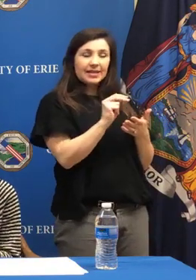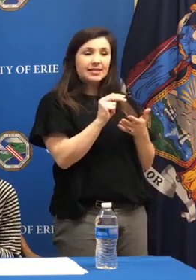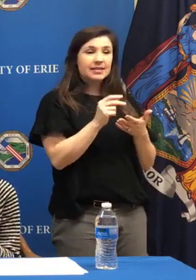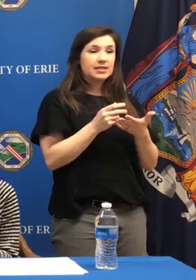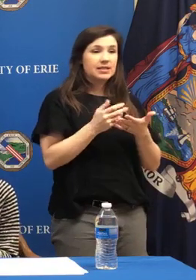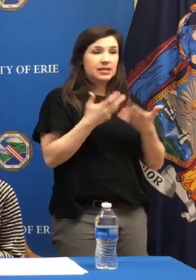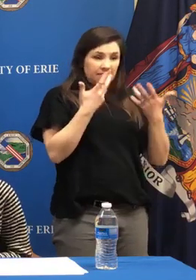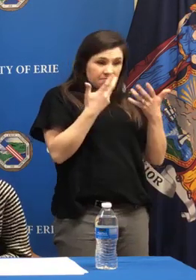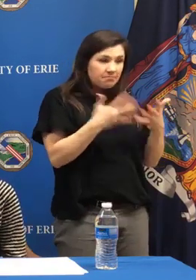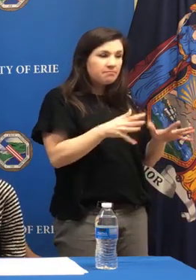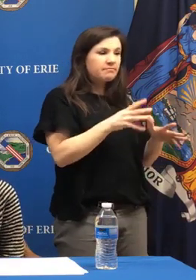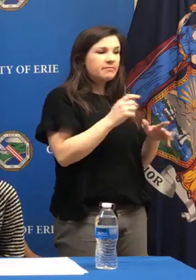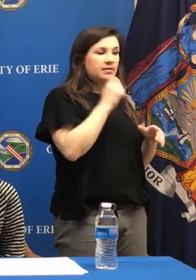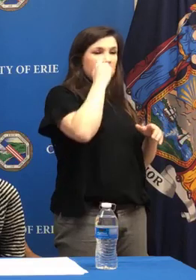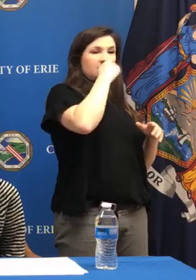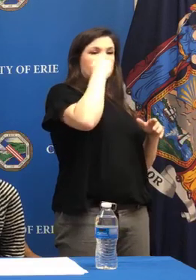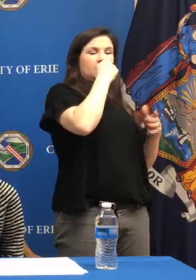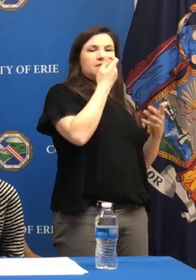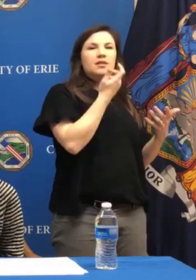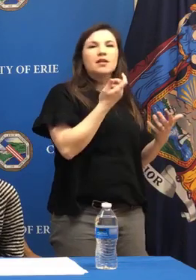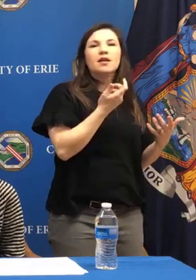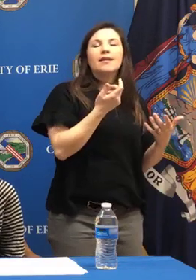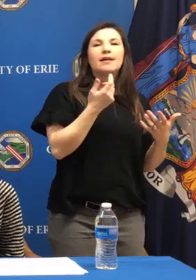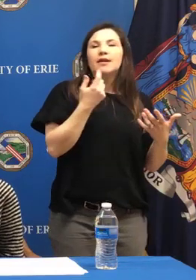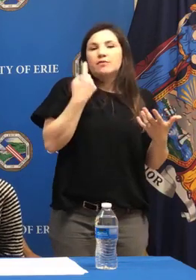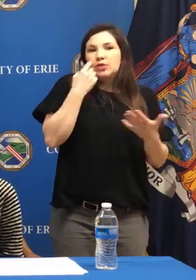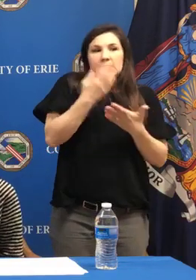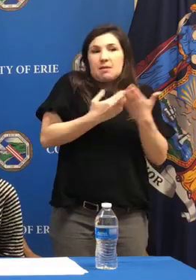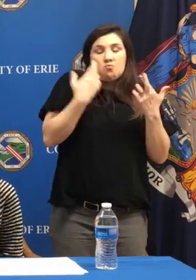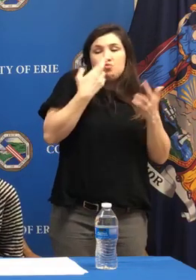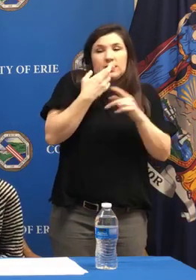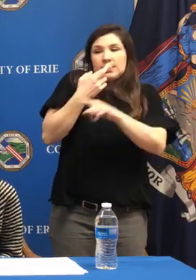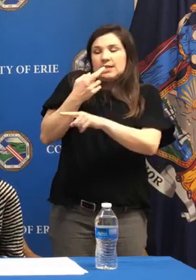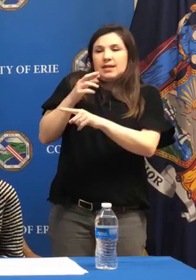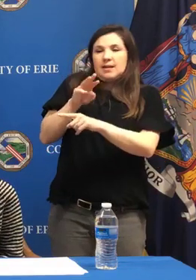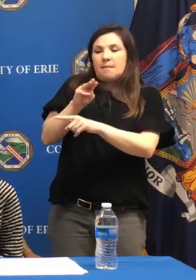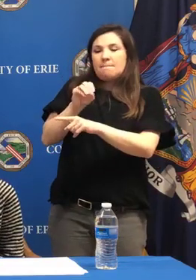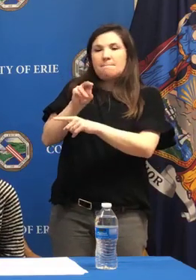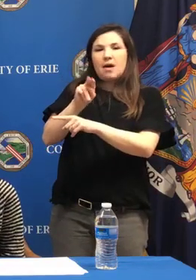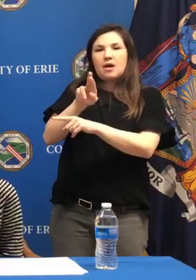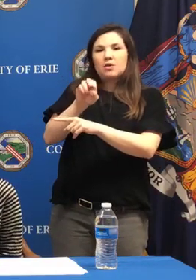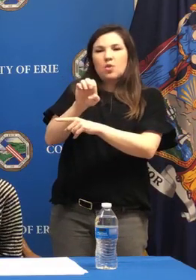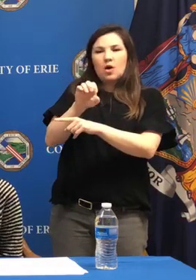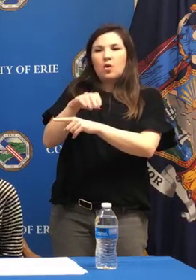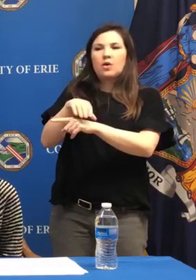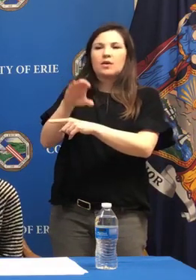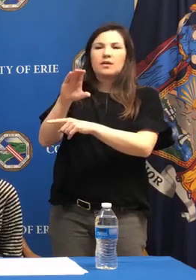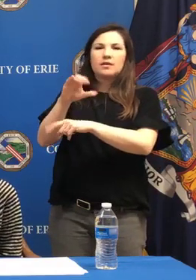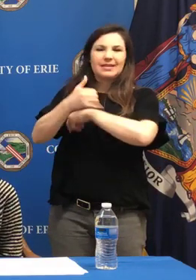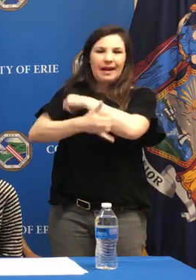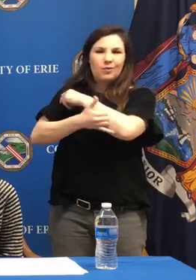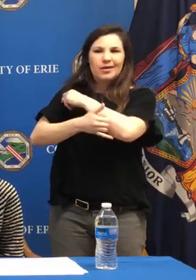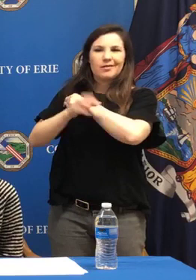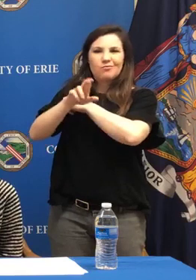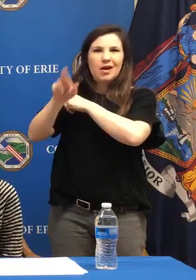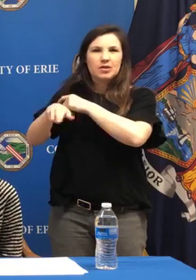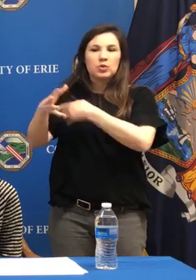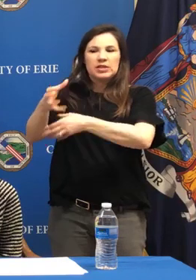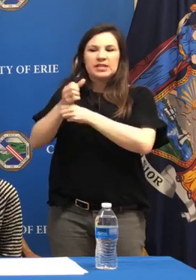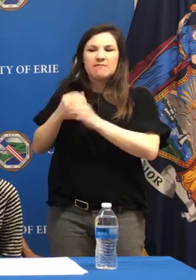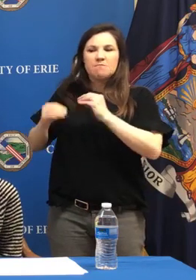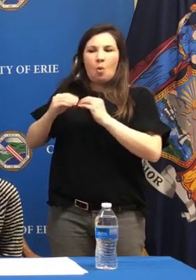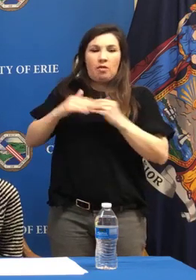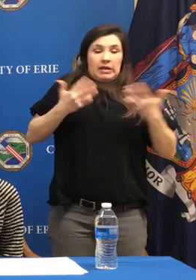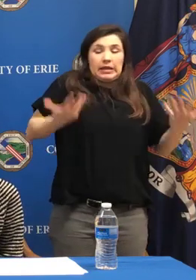collect the specimens in the nose. So for some reason, Monroe County had more resources than we received in Erie